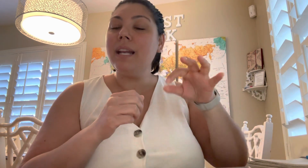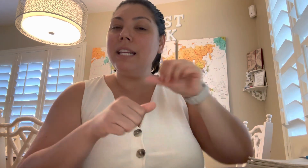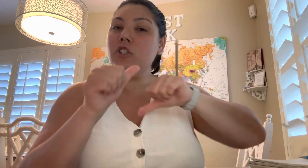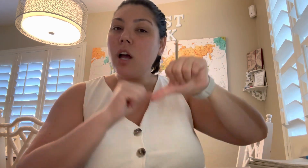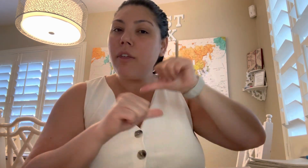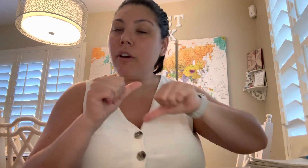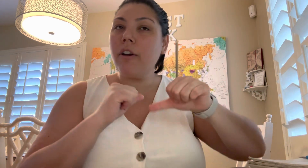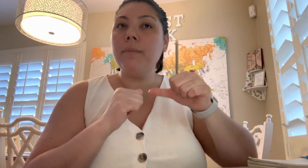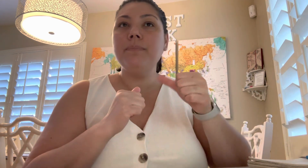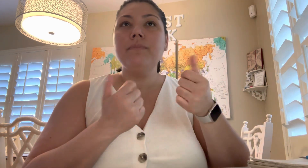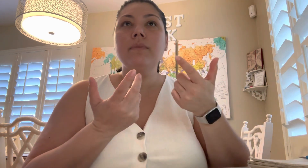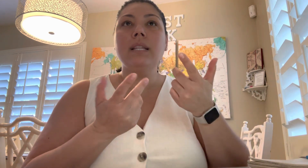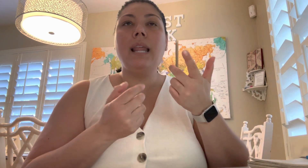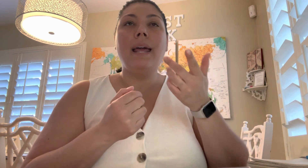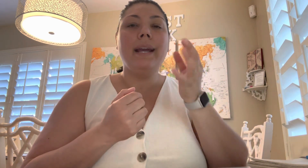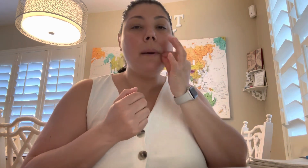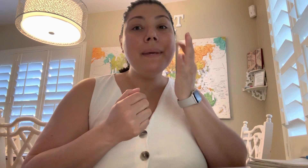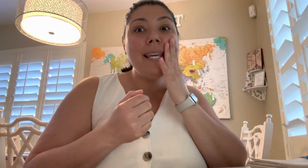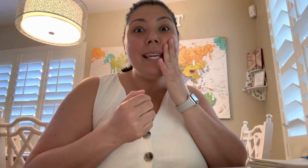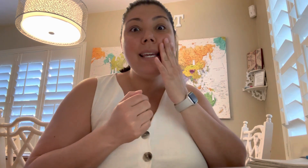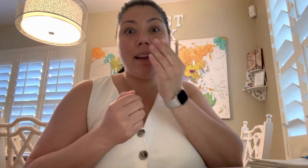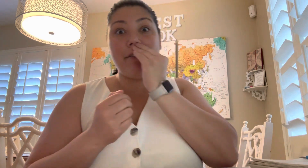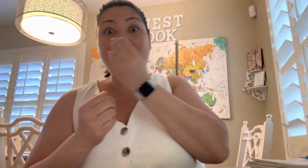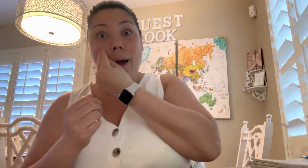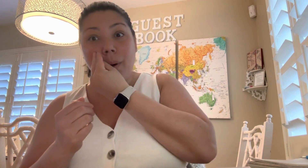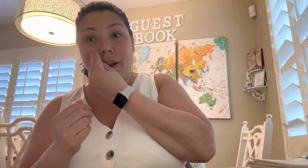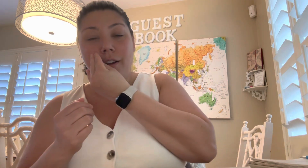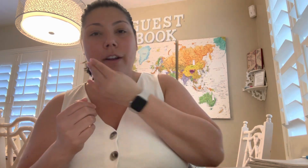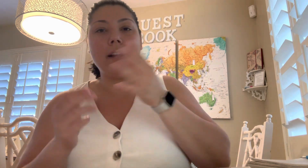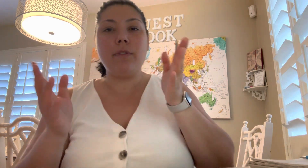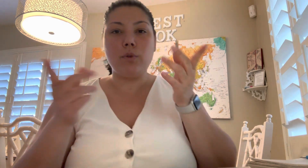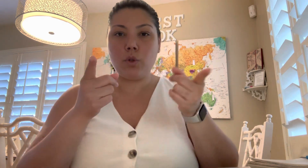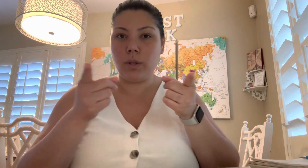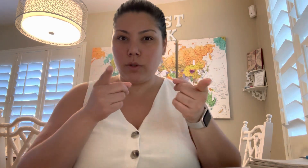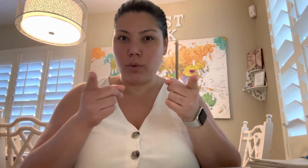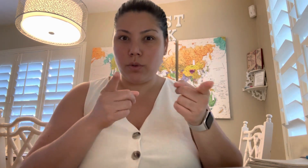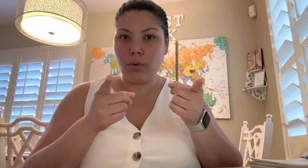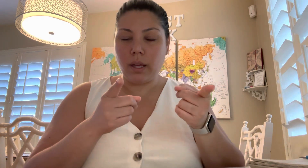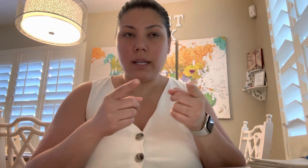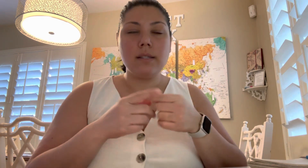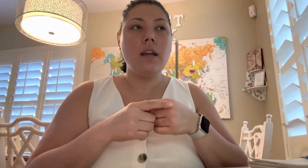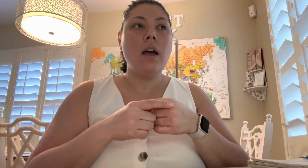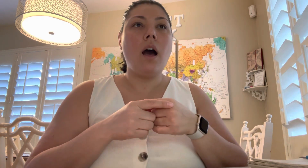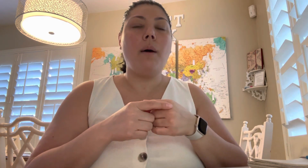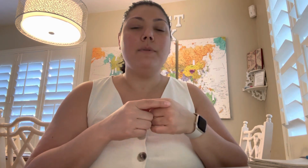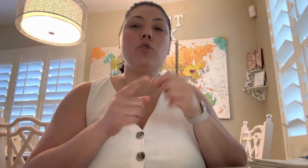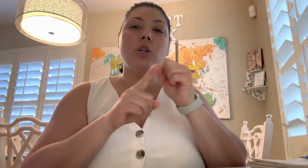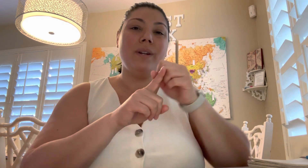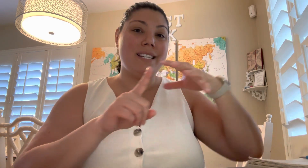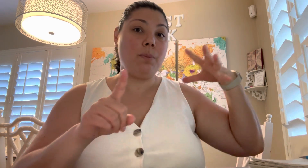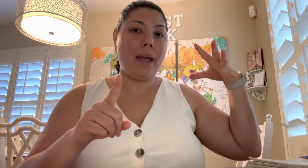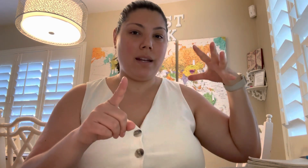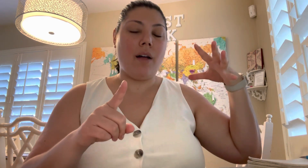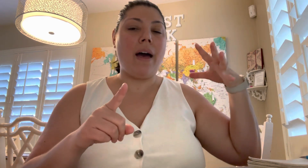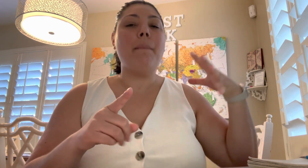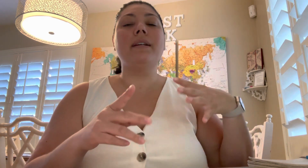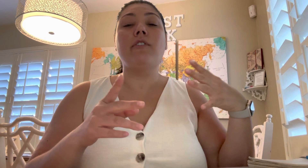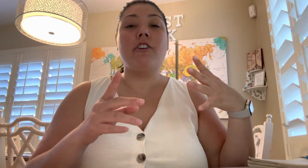each other, like a bee and a flower, right? Those two things. So she would expand on that. But as far as an